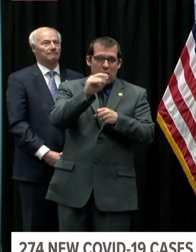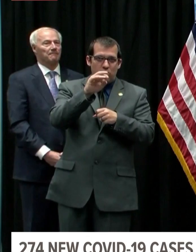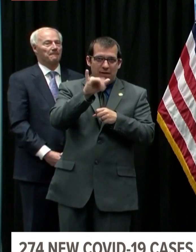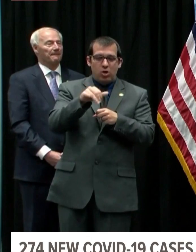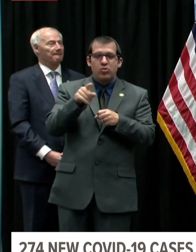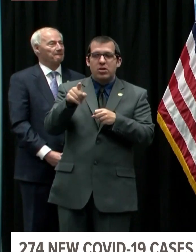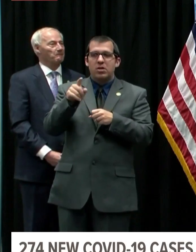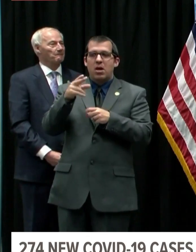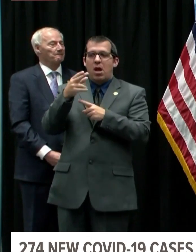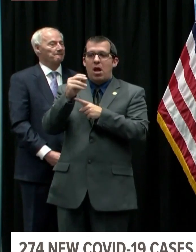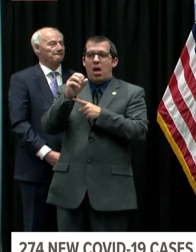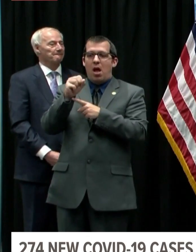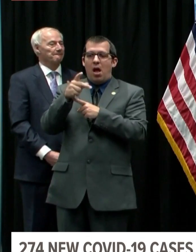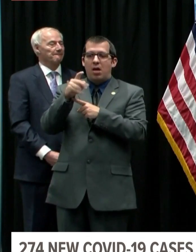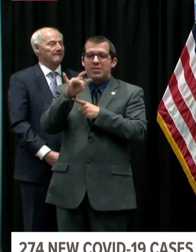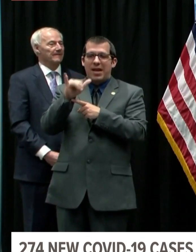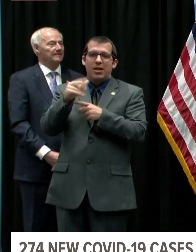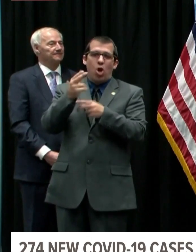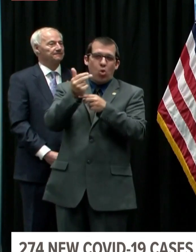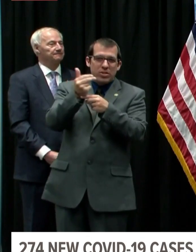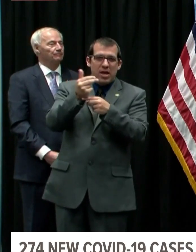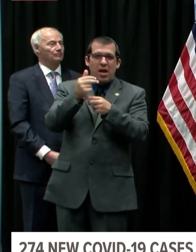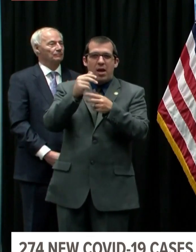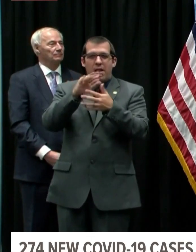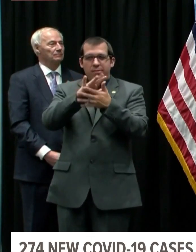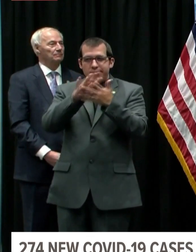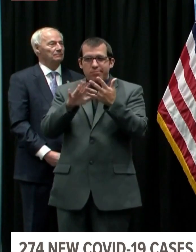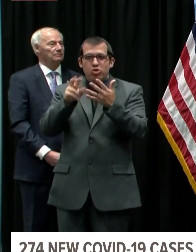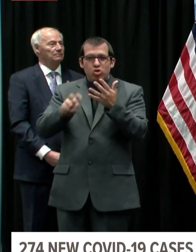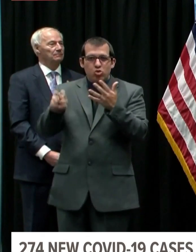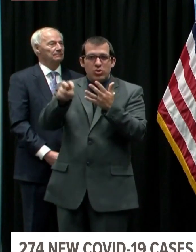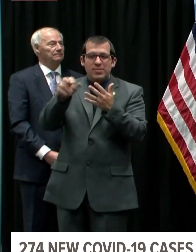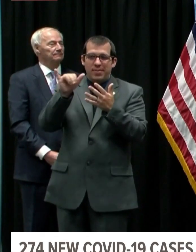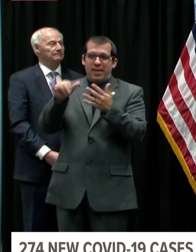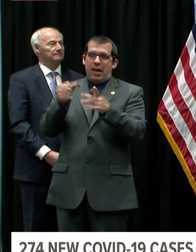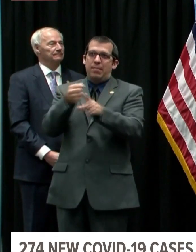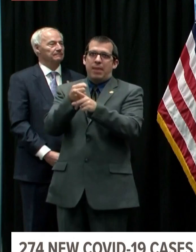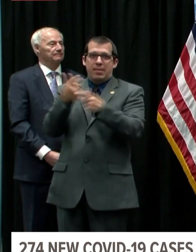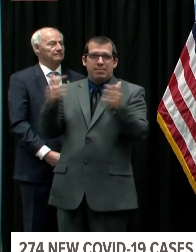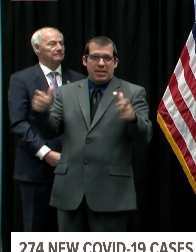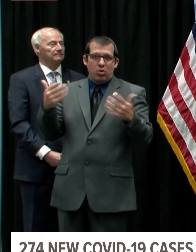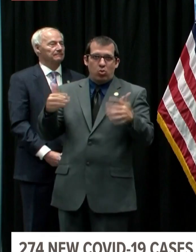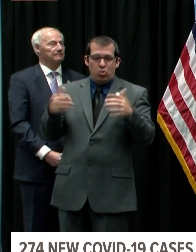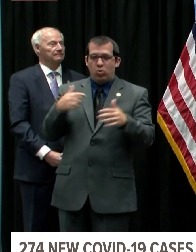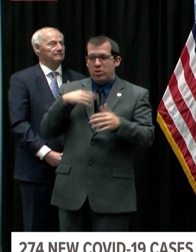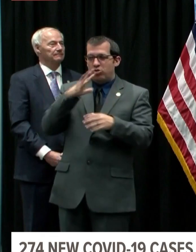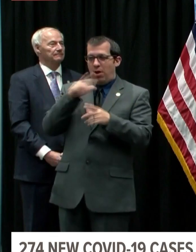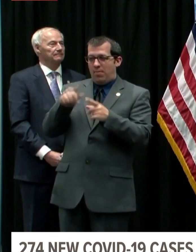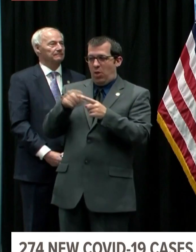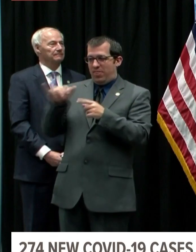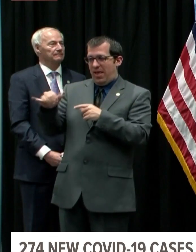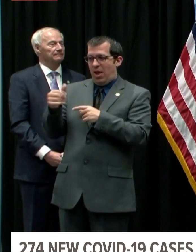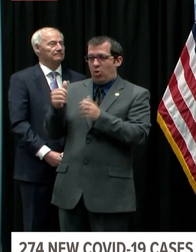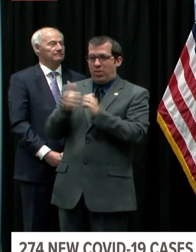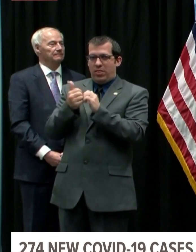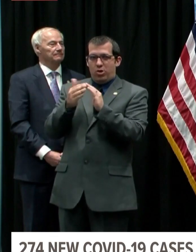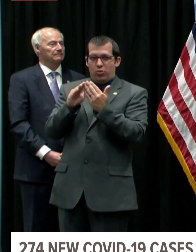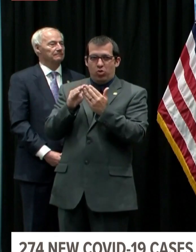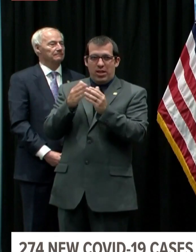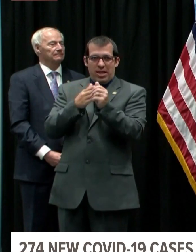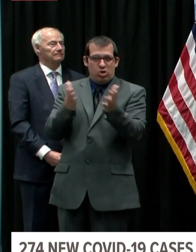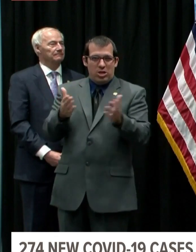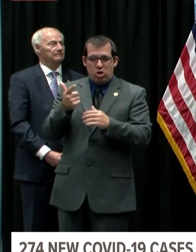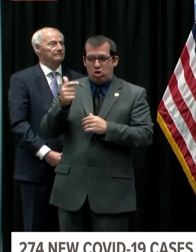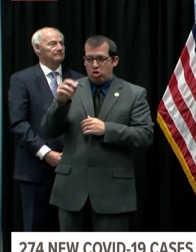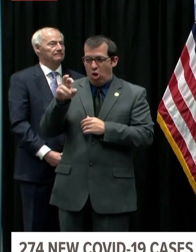hospitality industry is one that was probably hit more so than any other ones. We talked about that a little bit earlier with the community leaders here in Garland